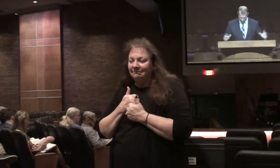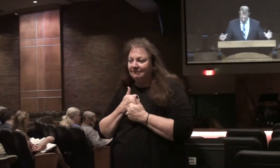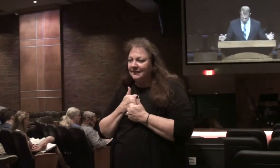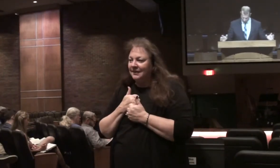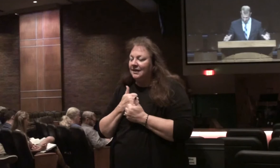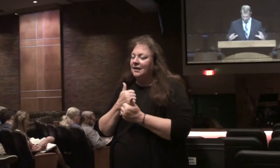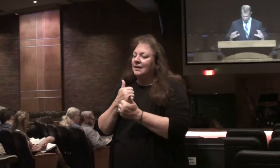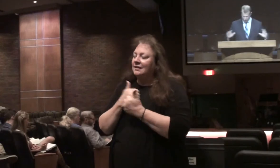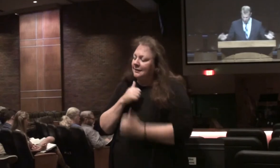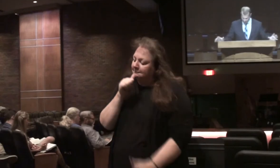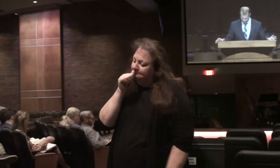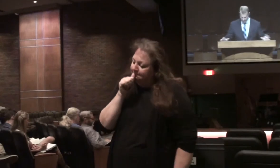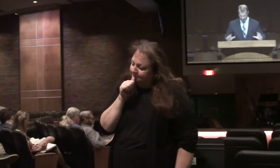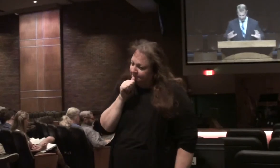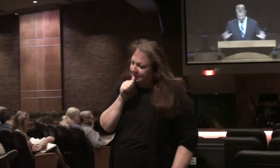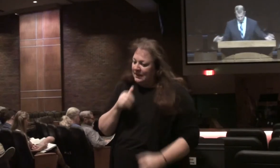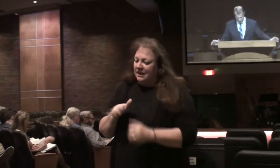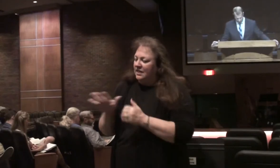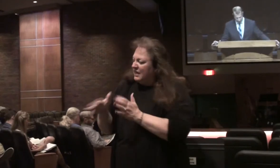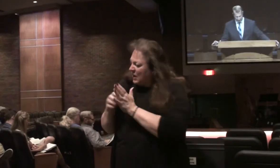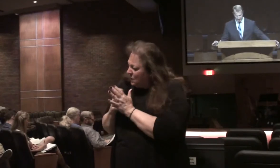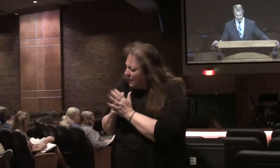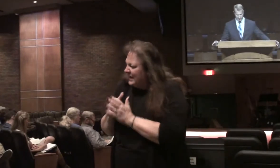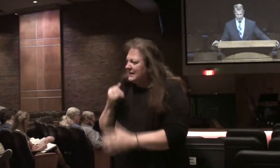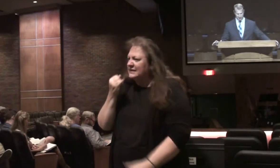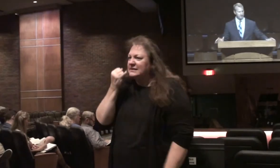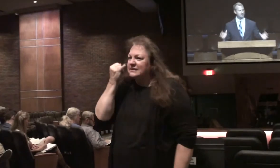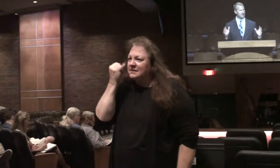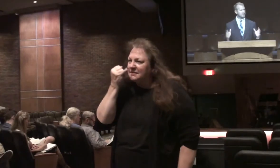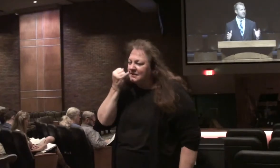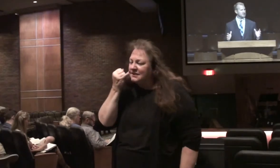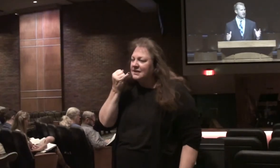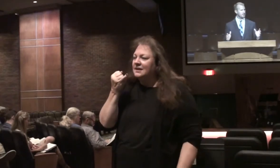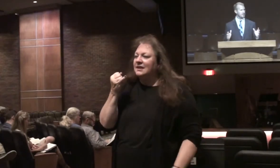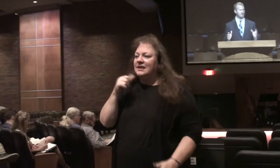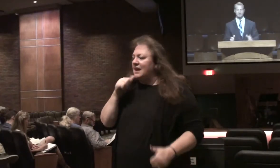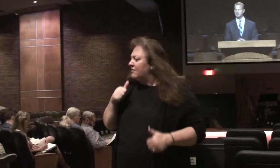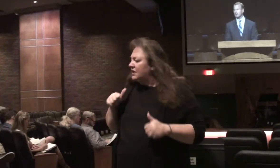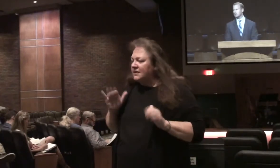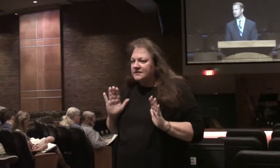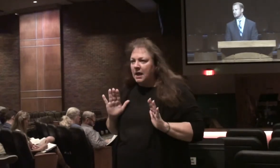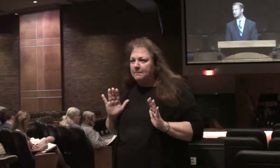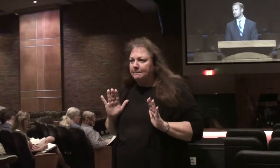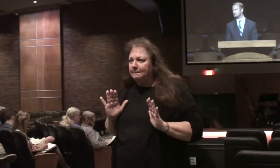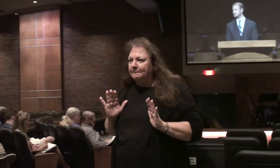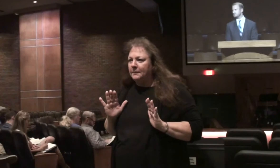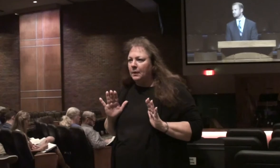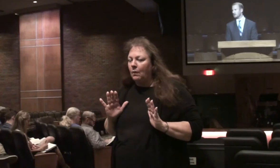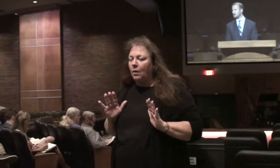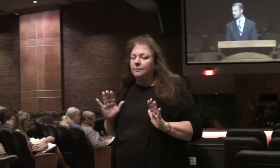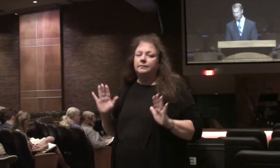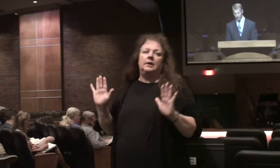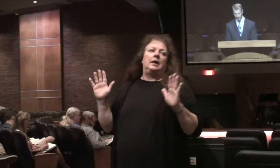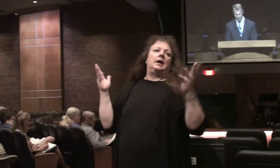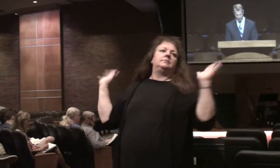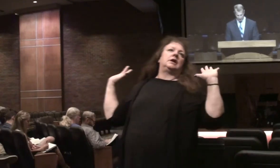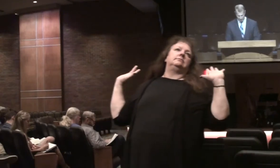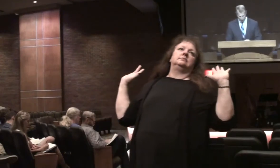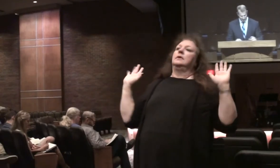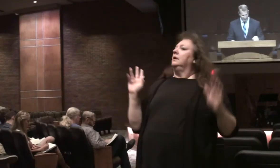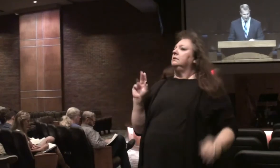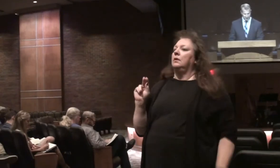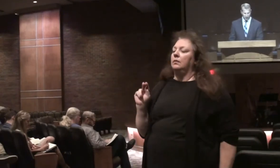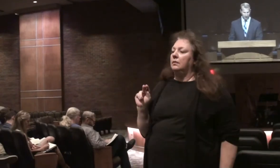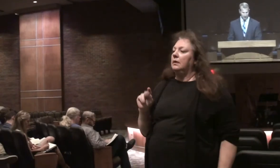Love bears all things, others' weaknesses, others' immaturities. Love never gives up. It never surrenders. It keeps going.